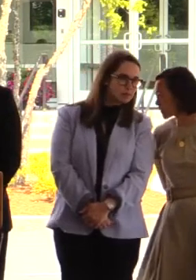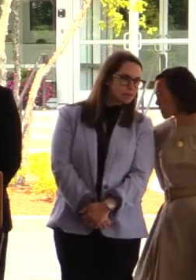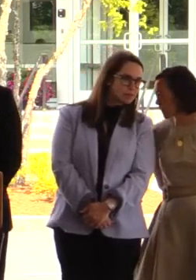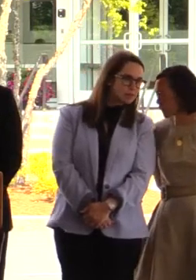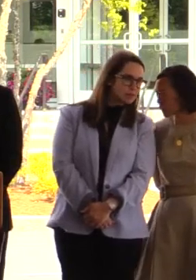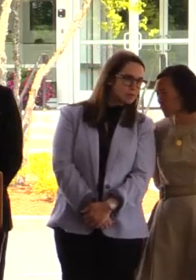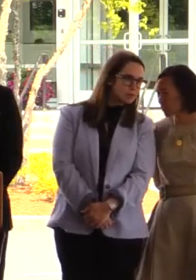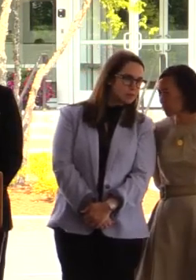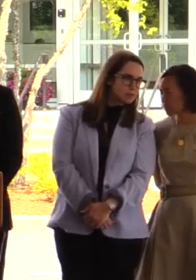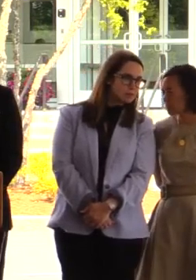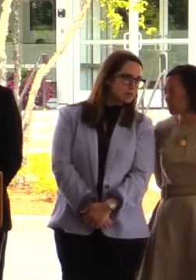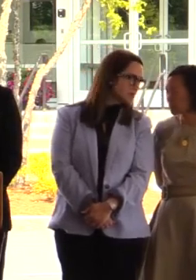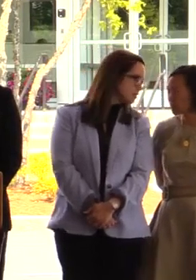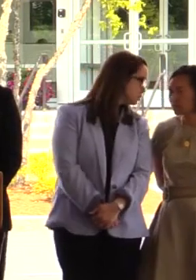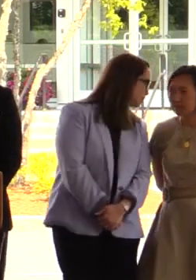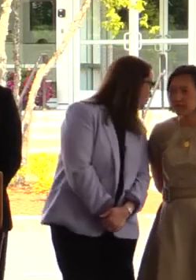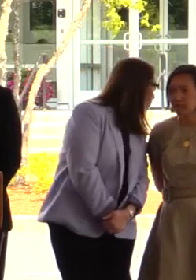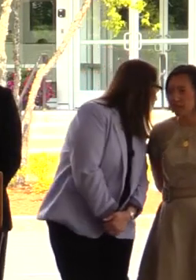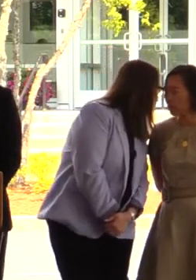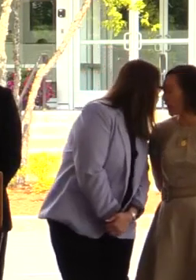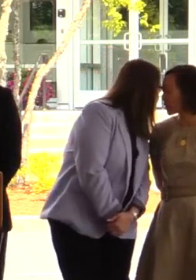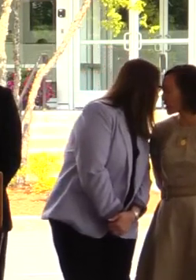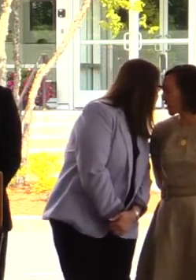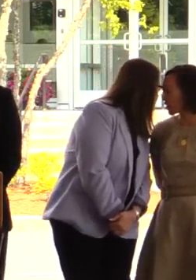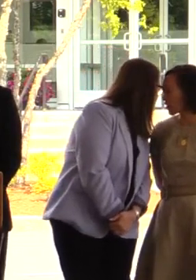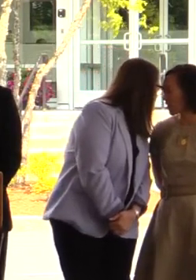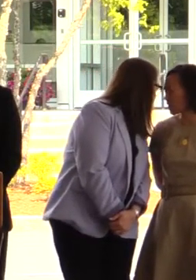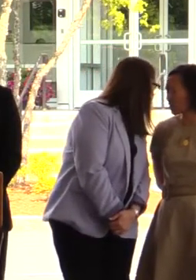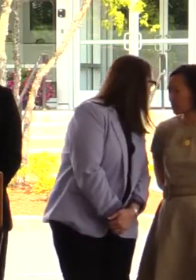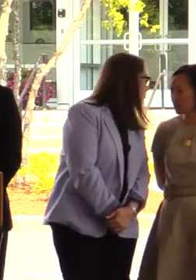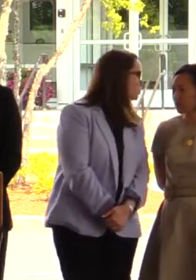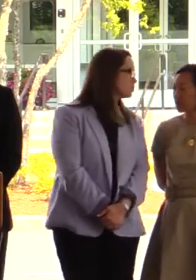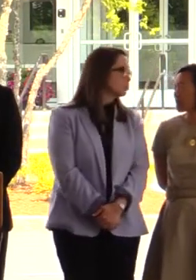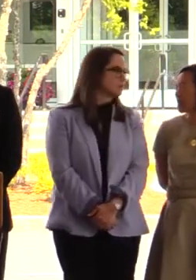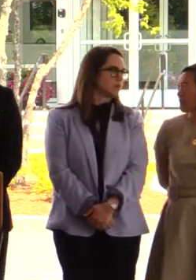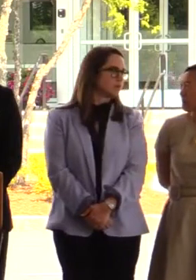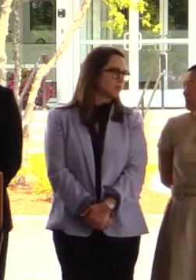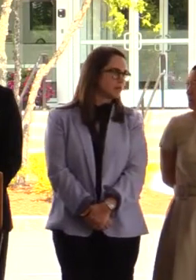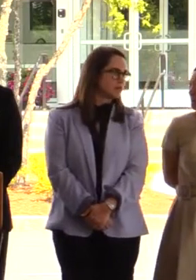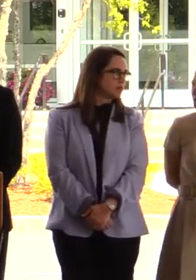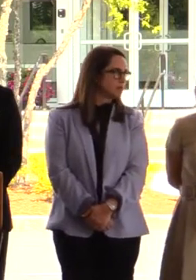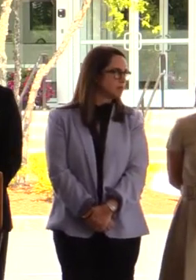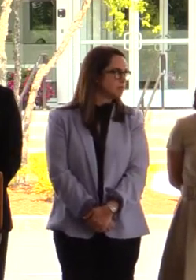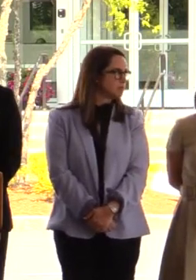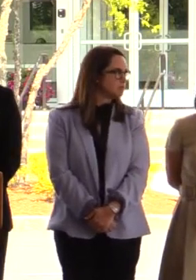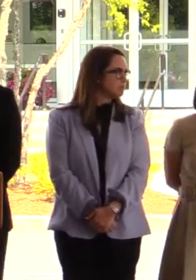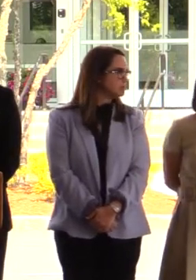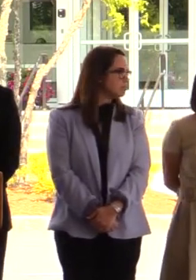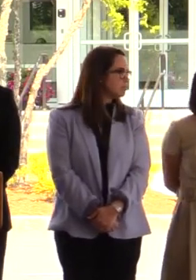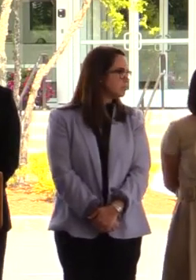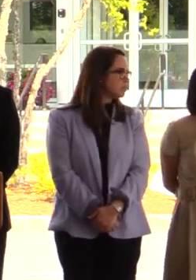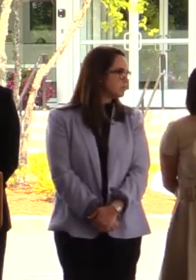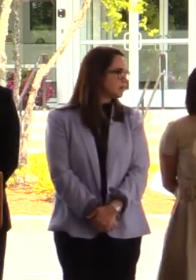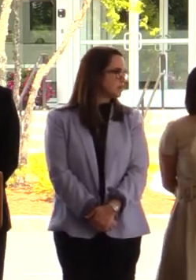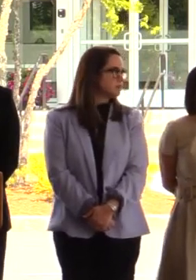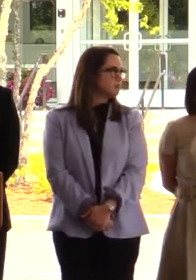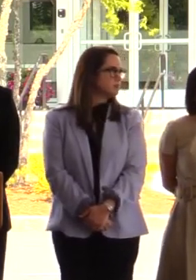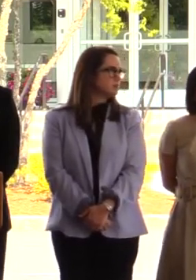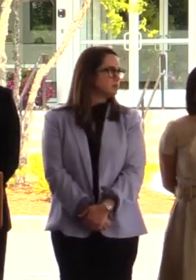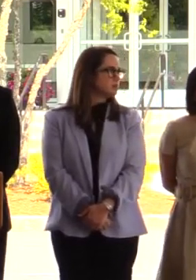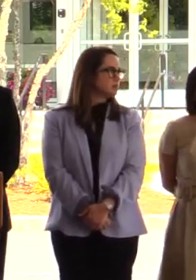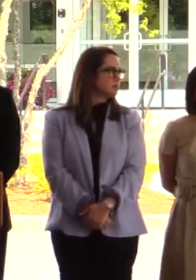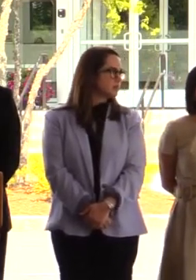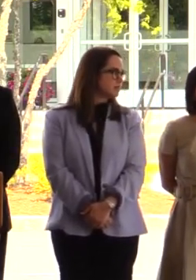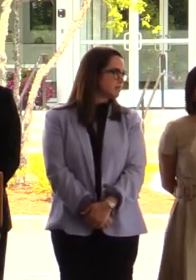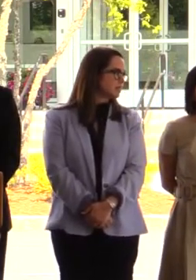very pleased to be joined today by the Massachusetts Life Science Center President and CEO, Kenneth Turner, and of course, all of you who are here